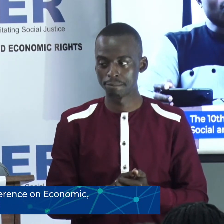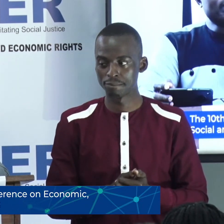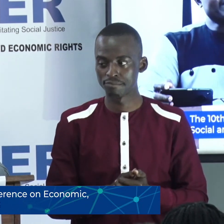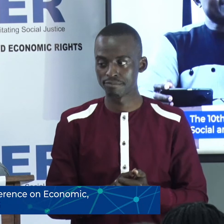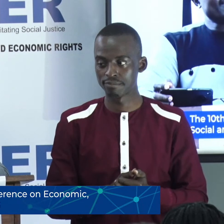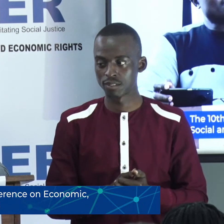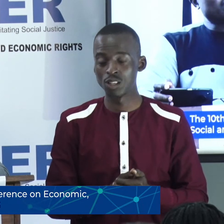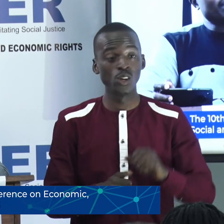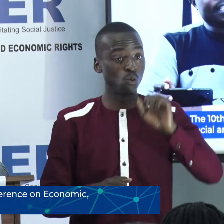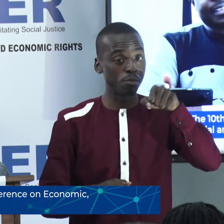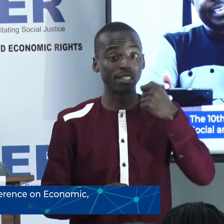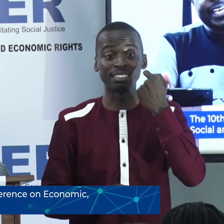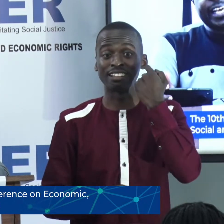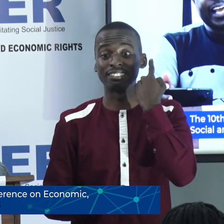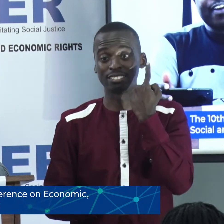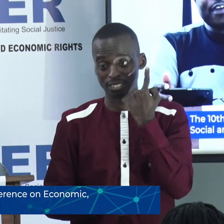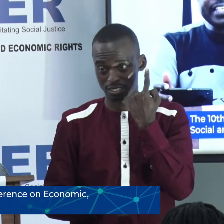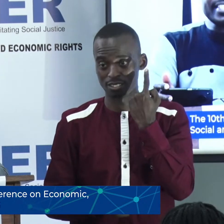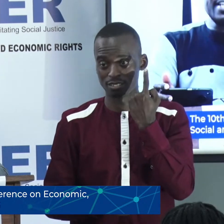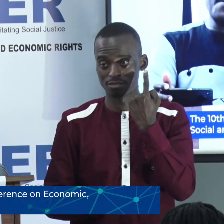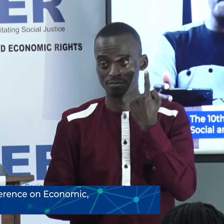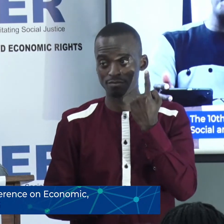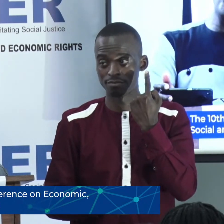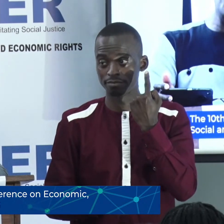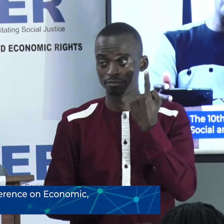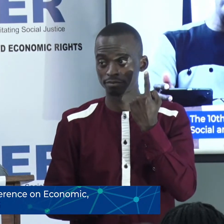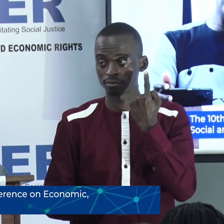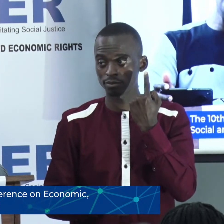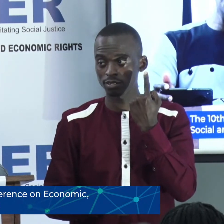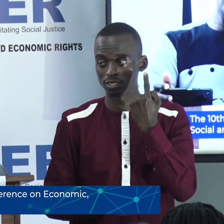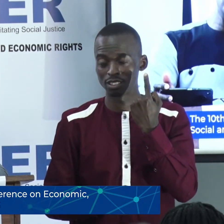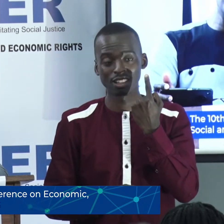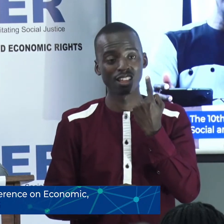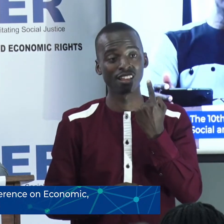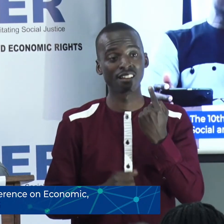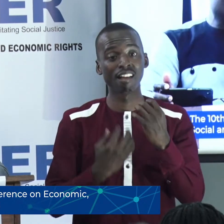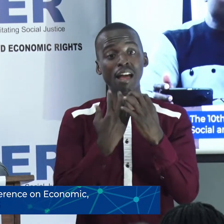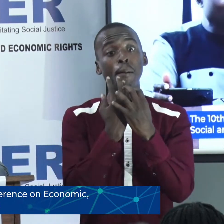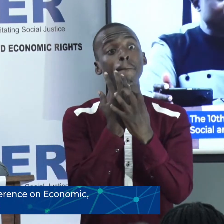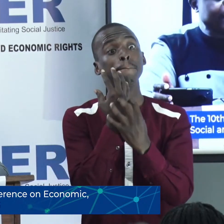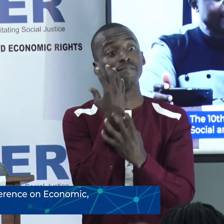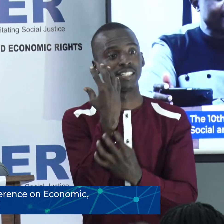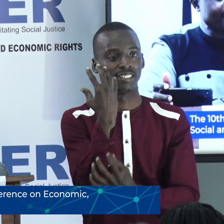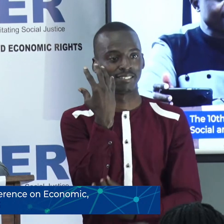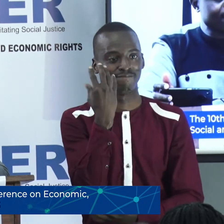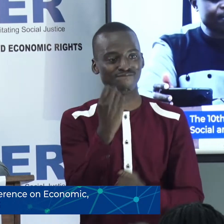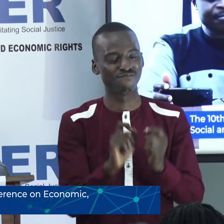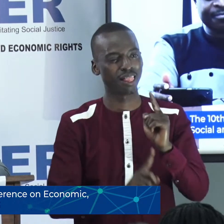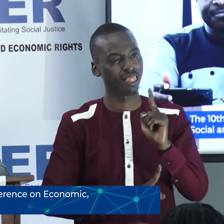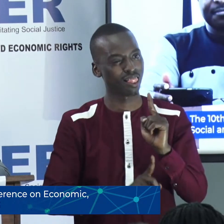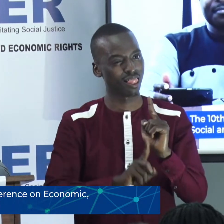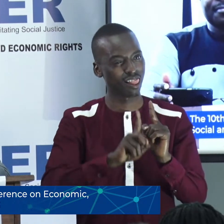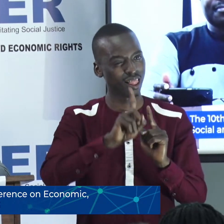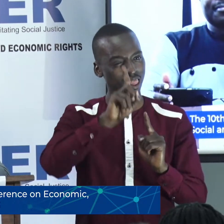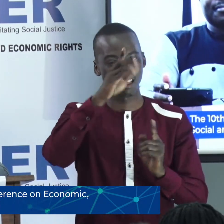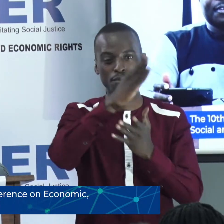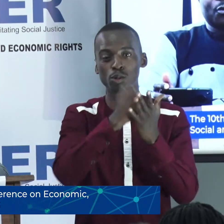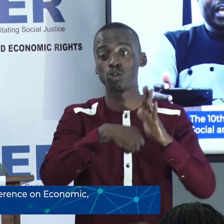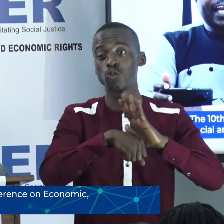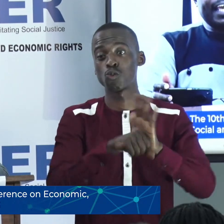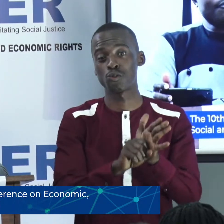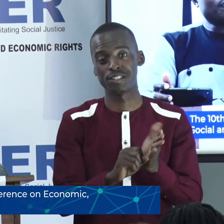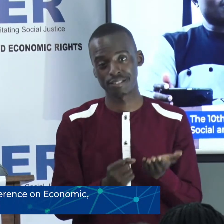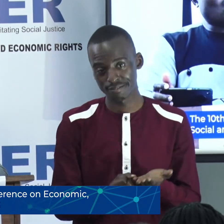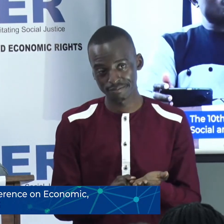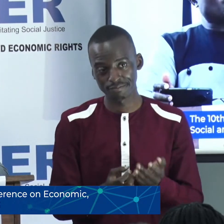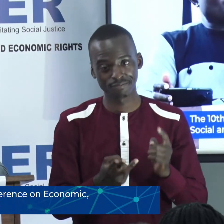We must underscore the rising poverty levels courtesy of COVID-19. We are